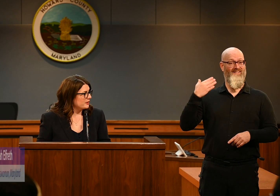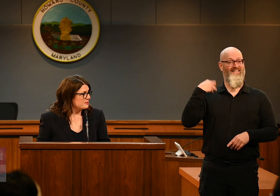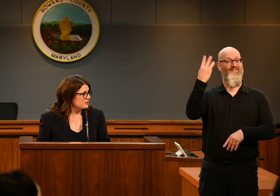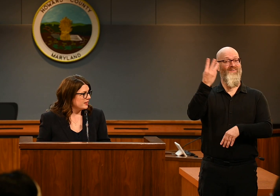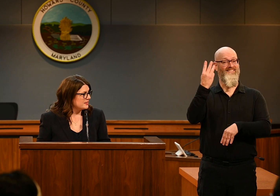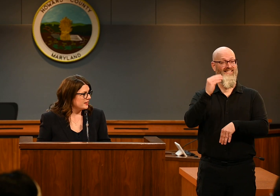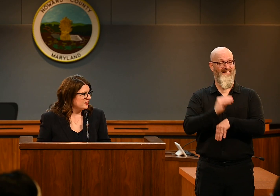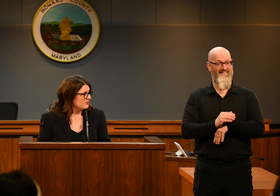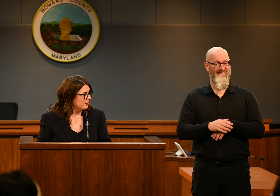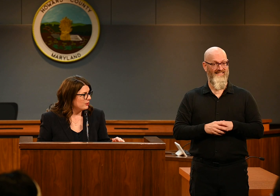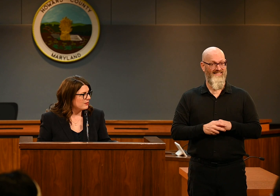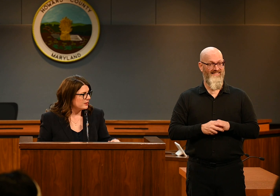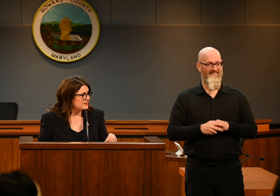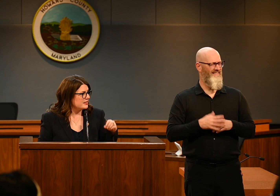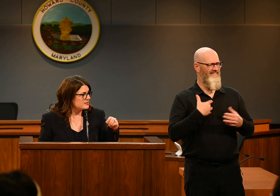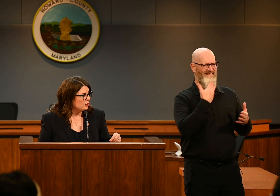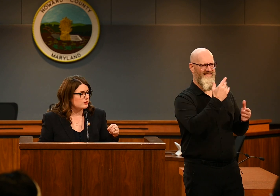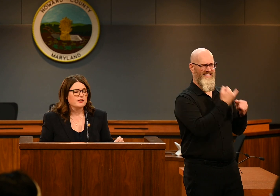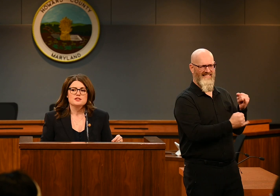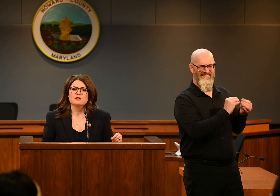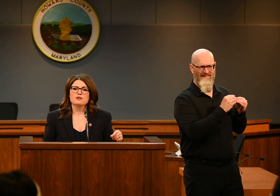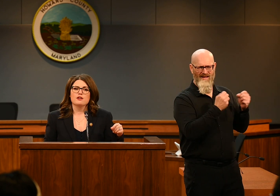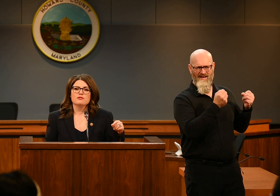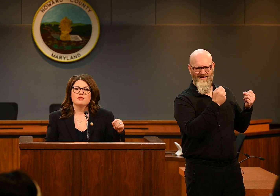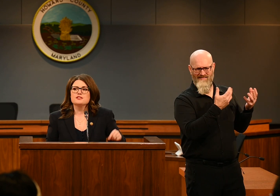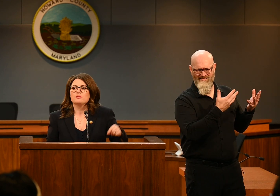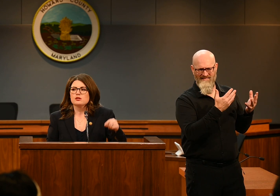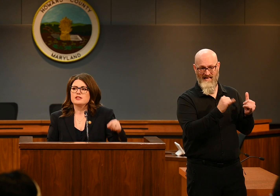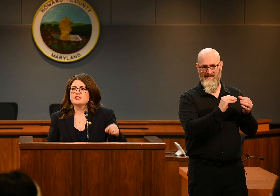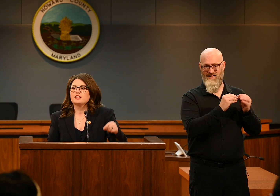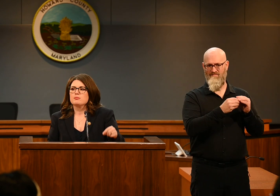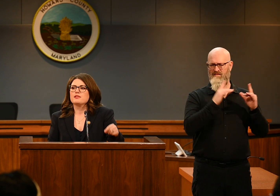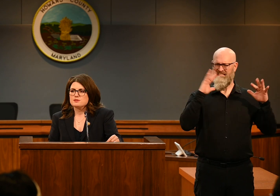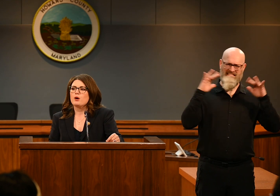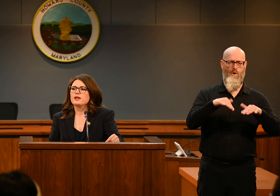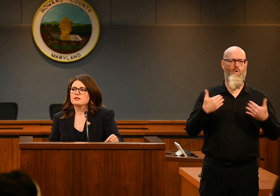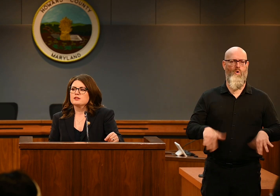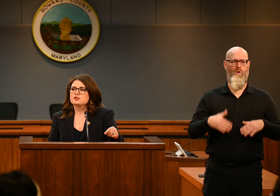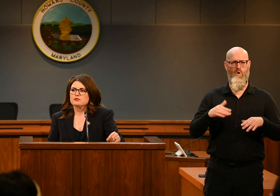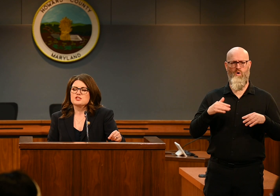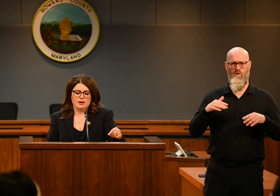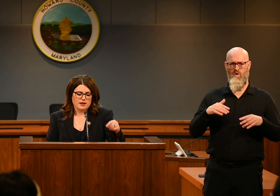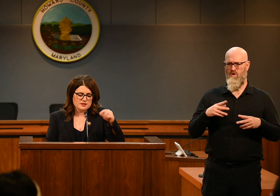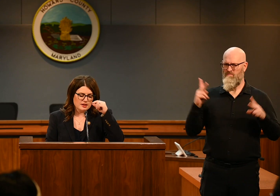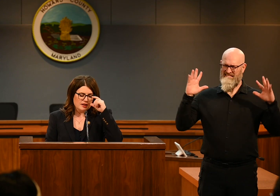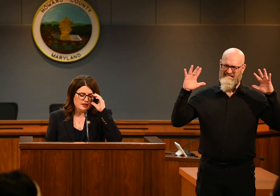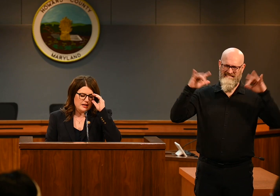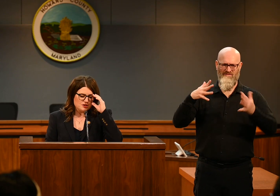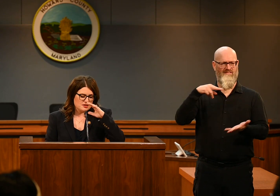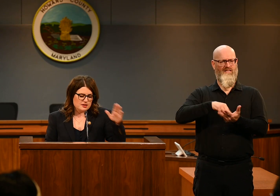final number is, Mr. County Executive, but whatever it is so reflective of this community standing up in this moment to